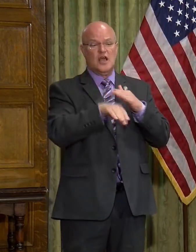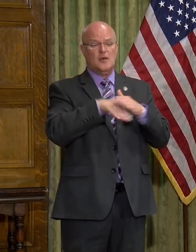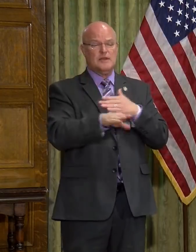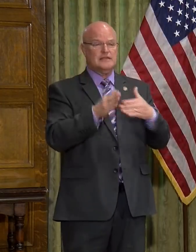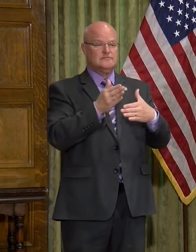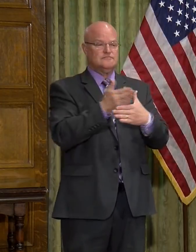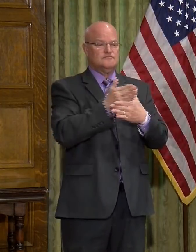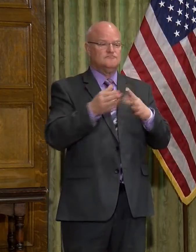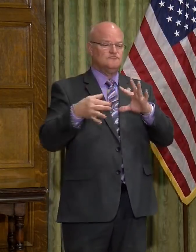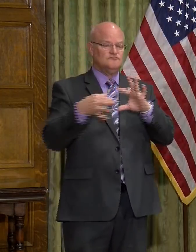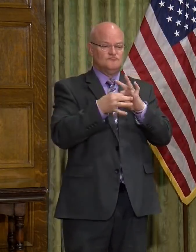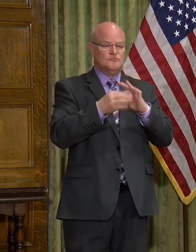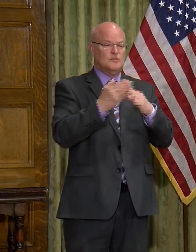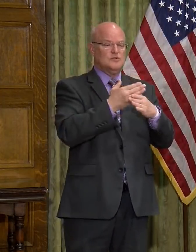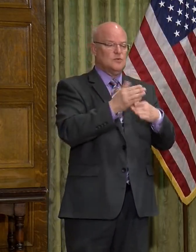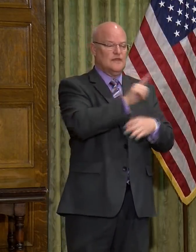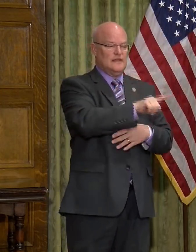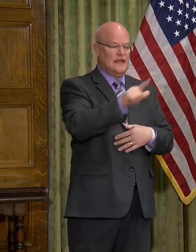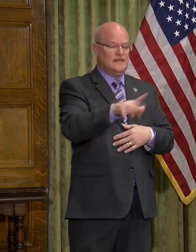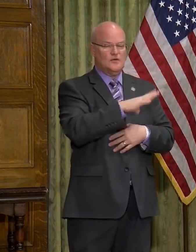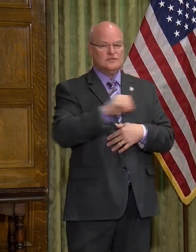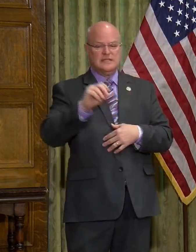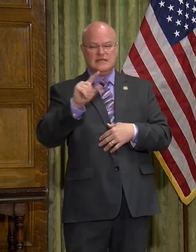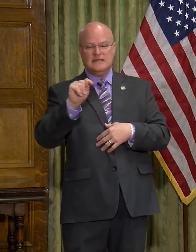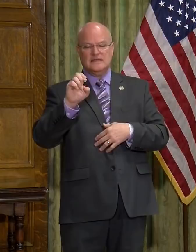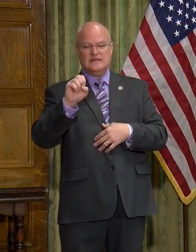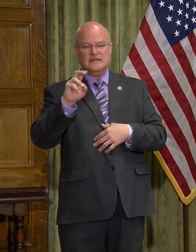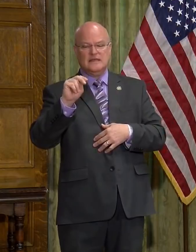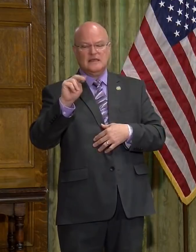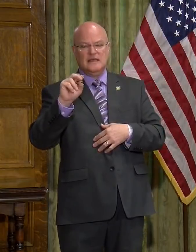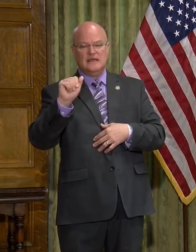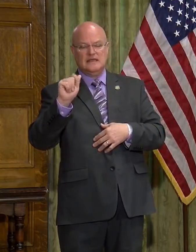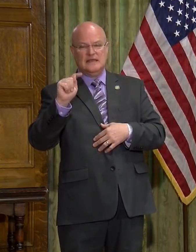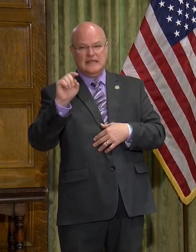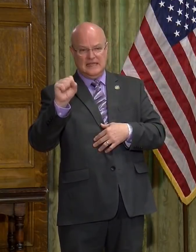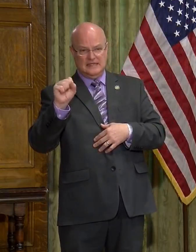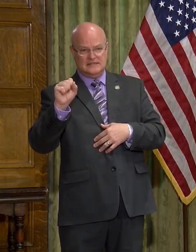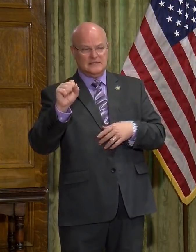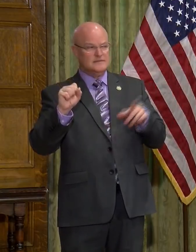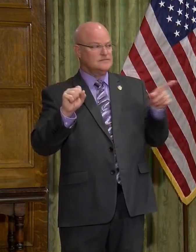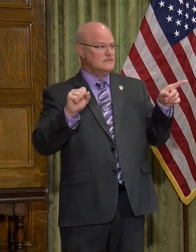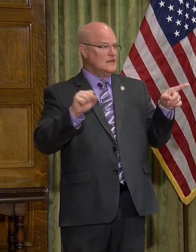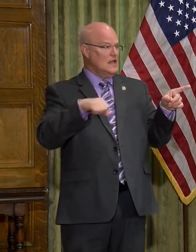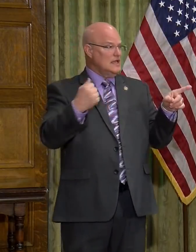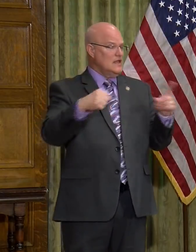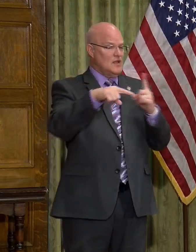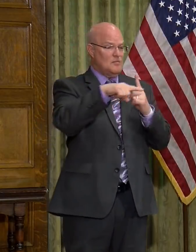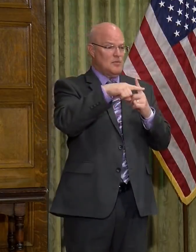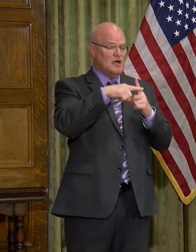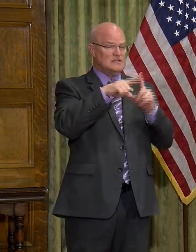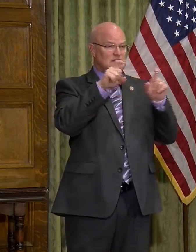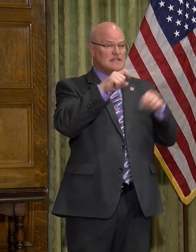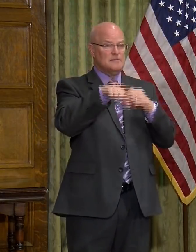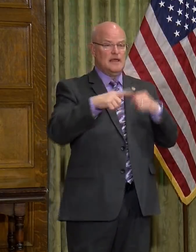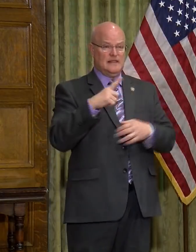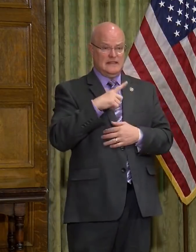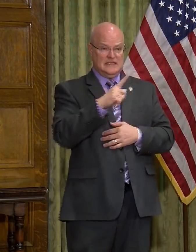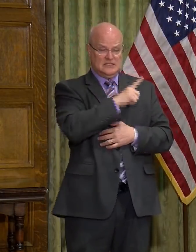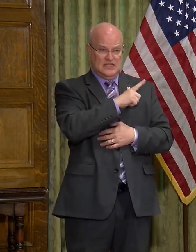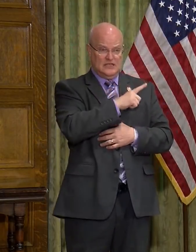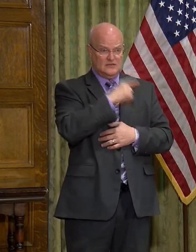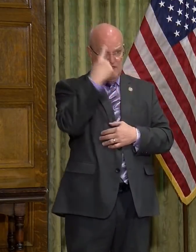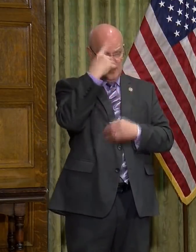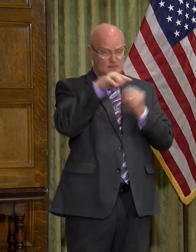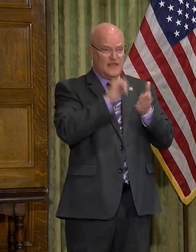between the landlords and the tenants who will work through this. Yes, we had another positive test amongst legislators. Any